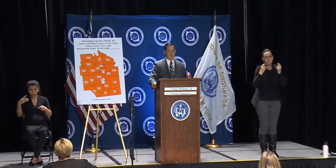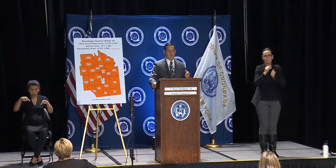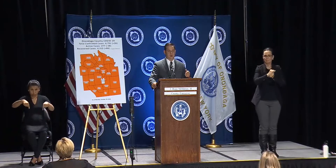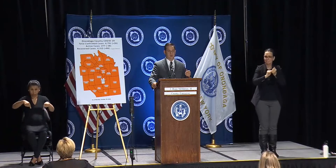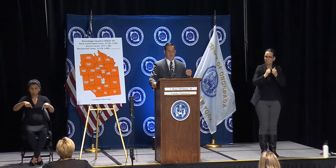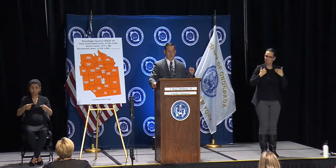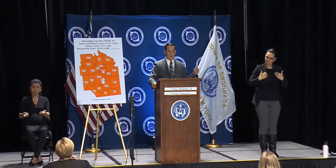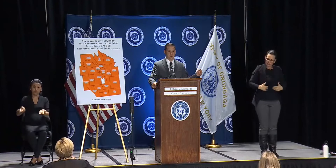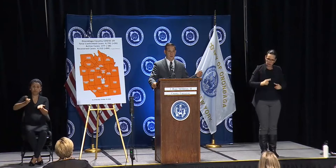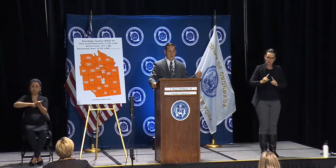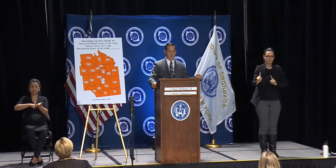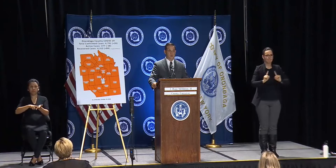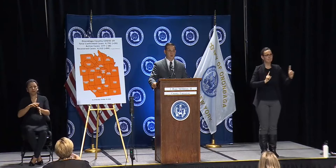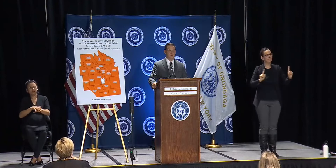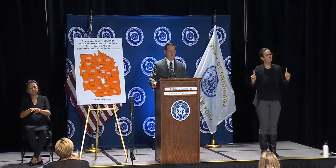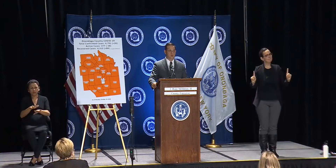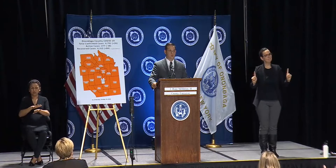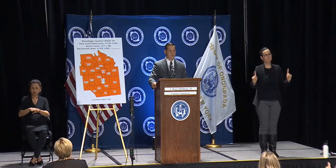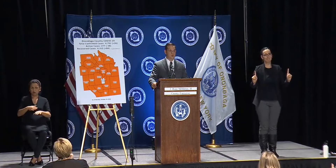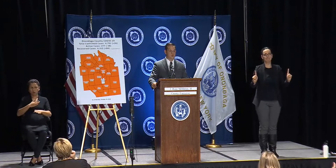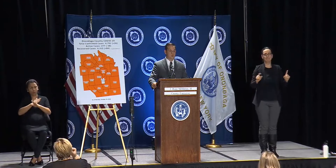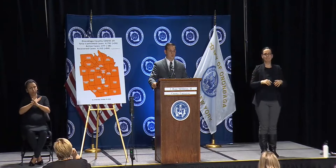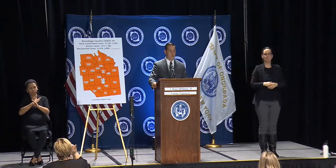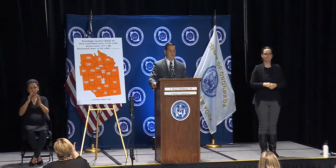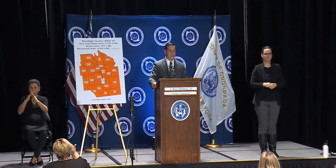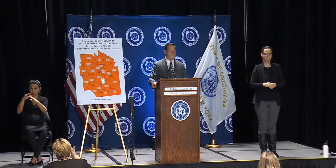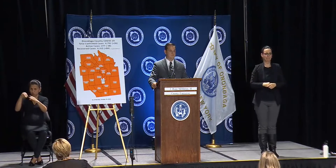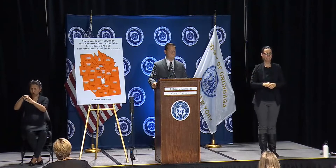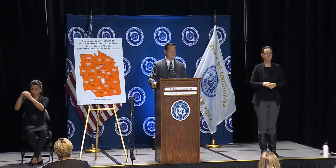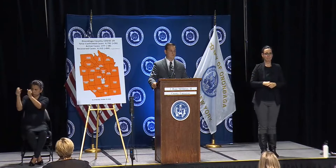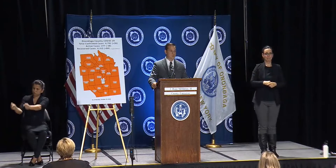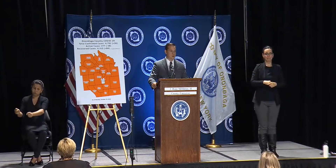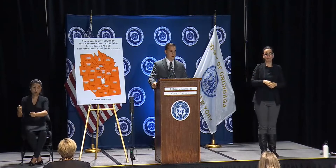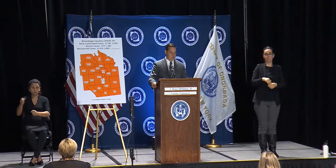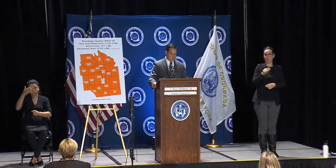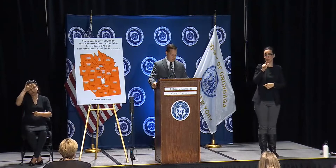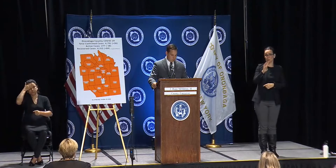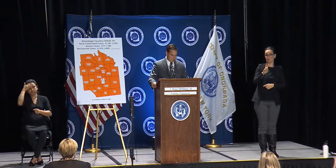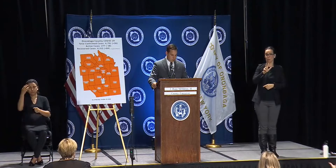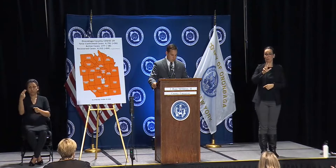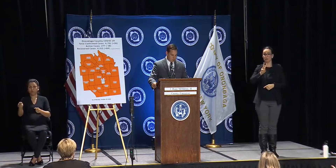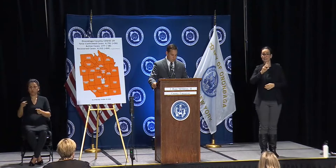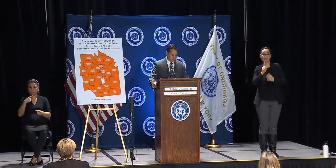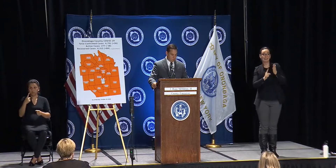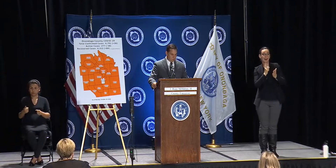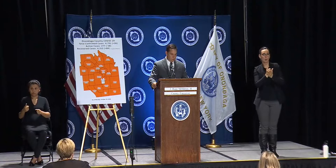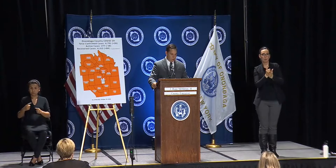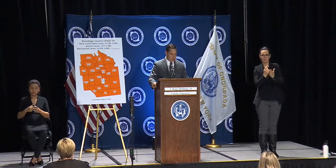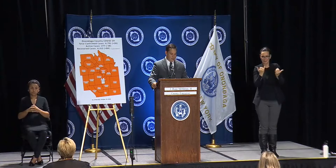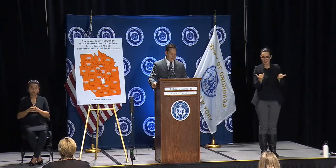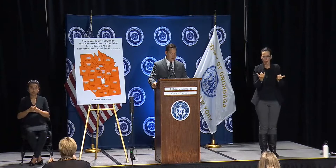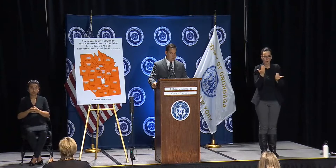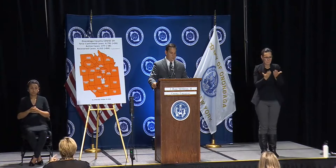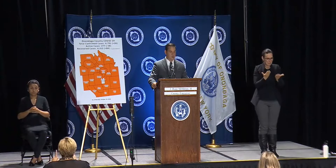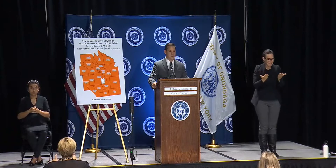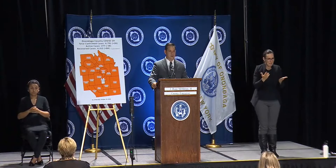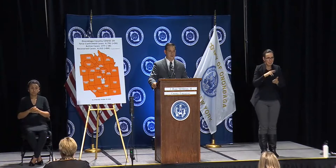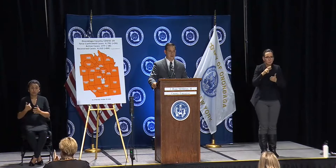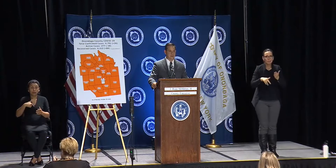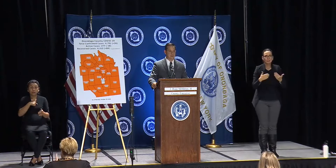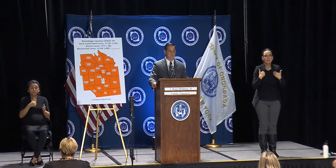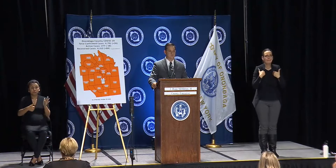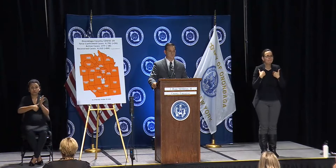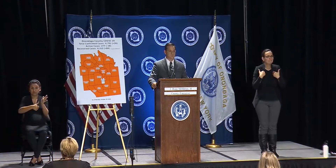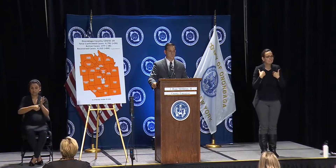around very quickly, 24, 36-hour period of time. And so we really need people to